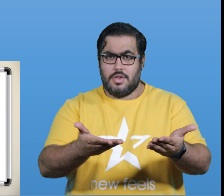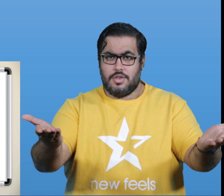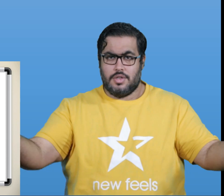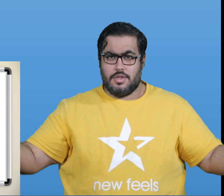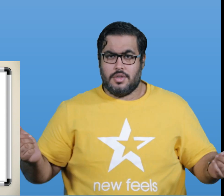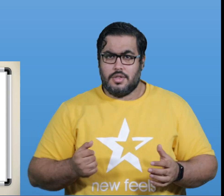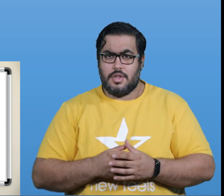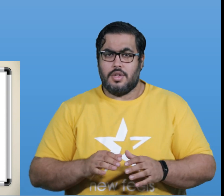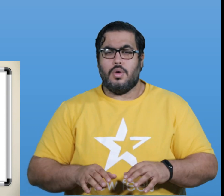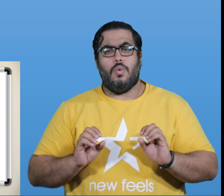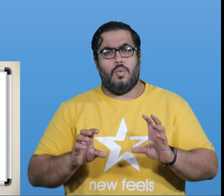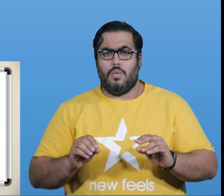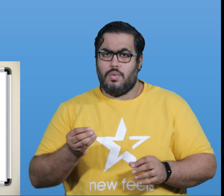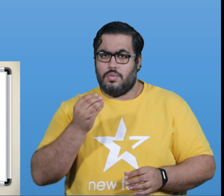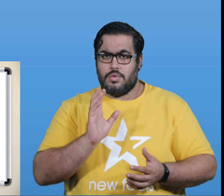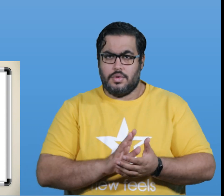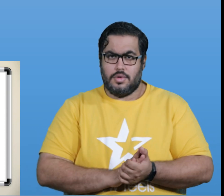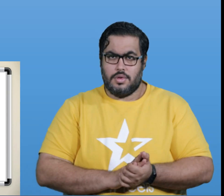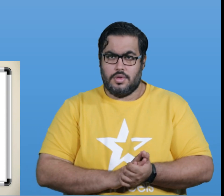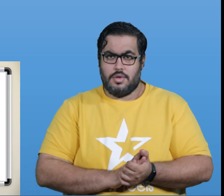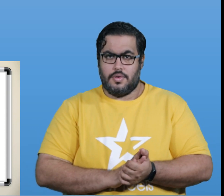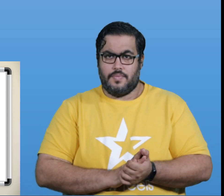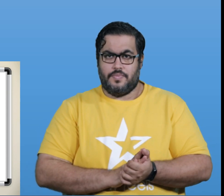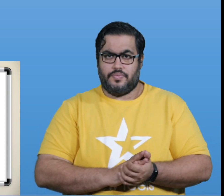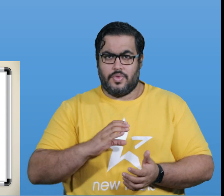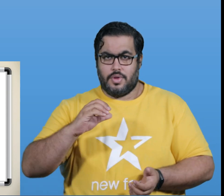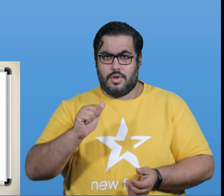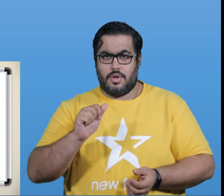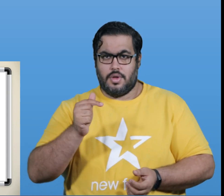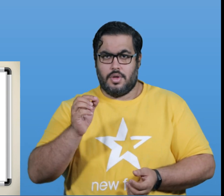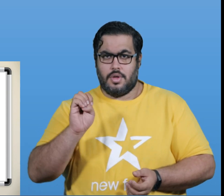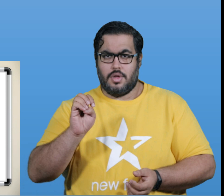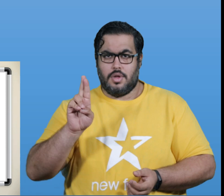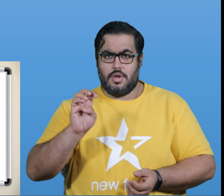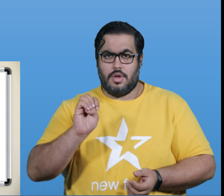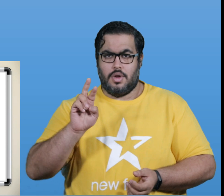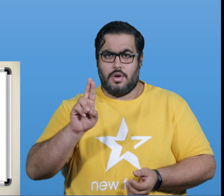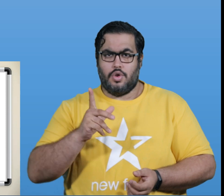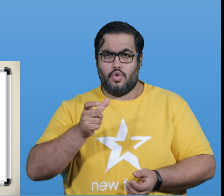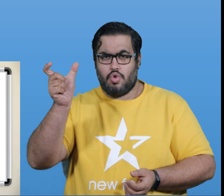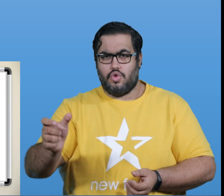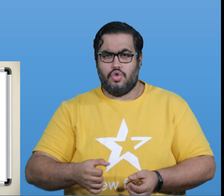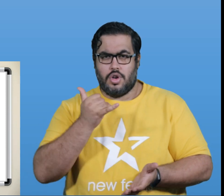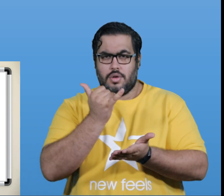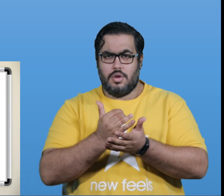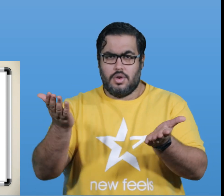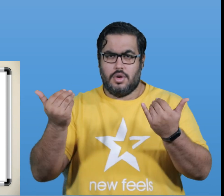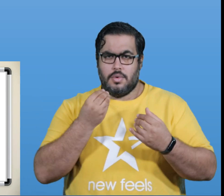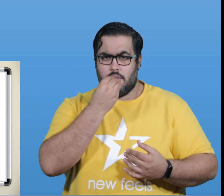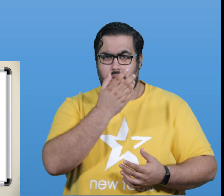possible thing you can ever think of. That's, of course, the caterer will bring the food. Okay, so we have the place, the